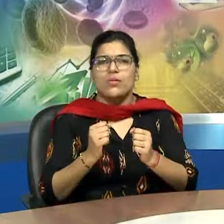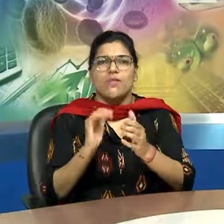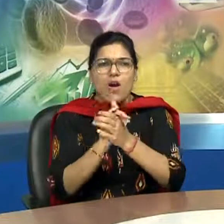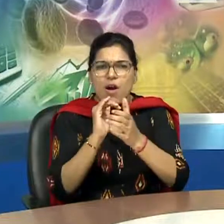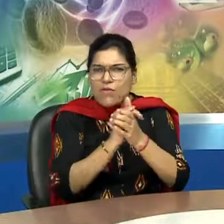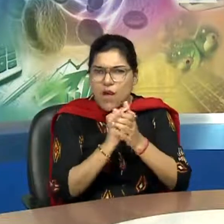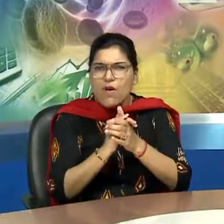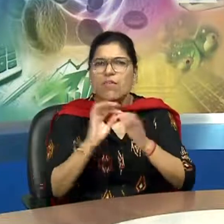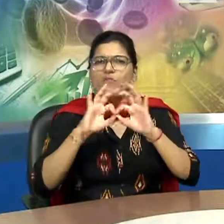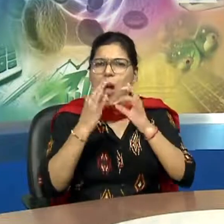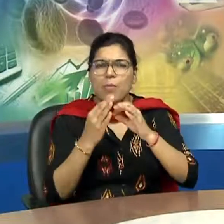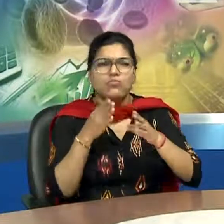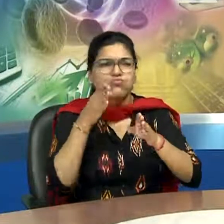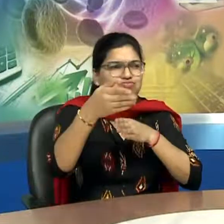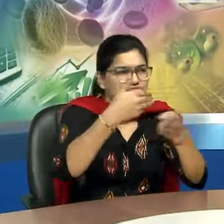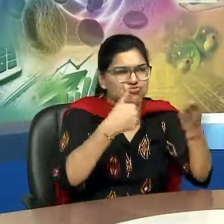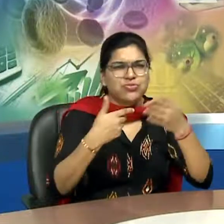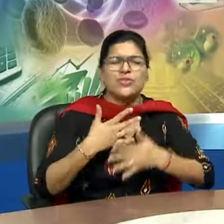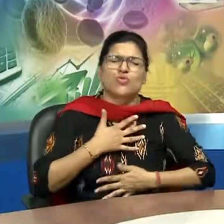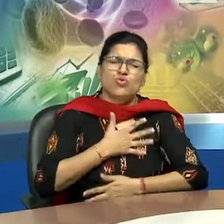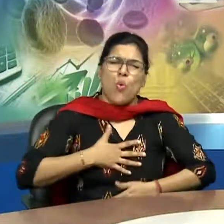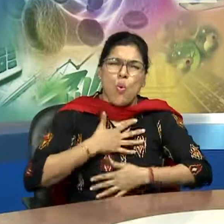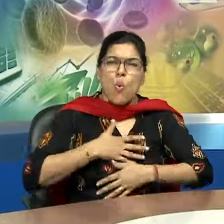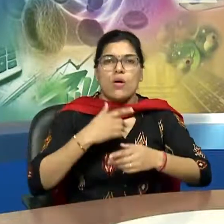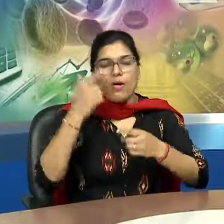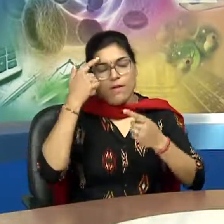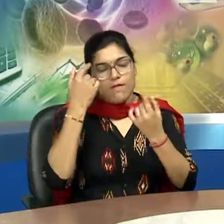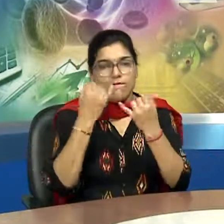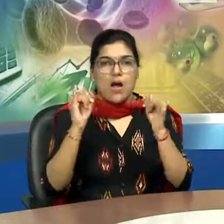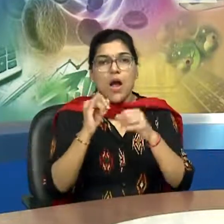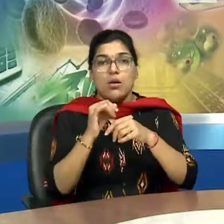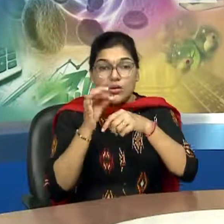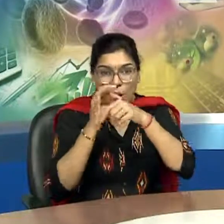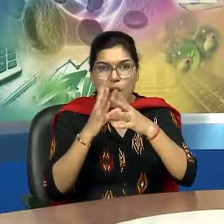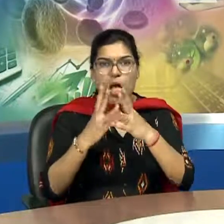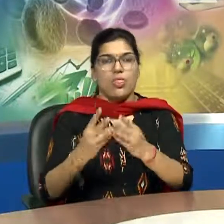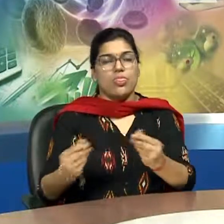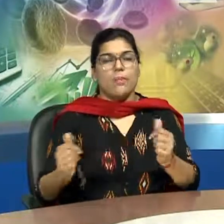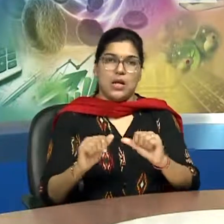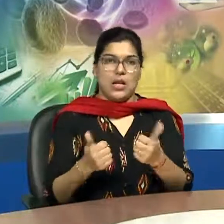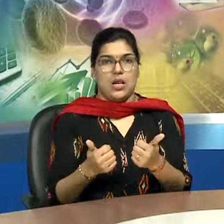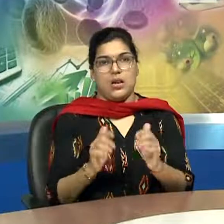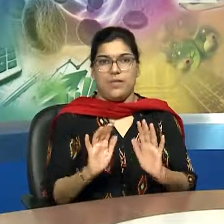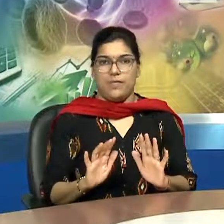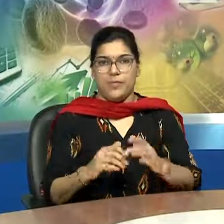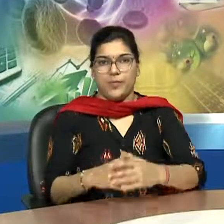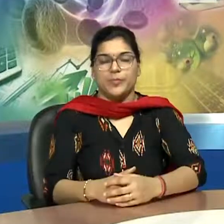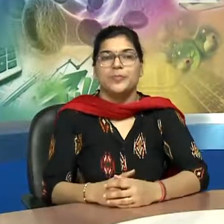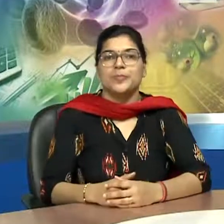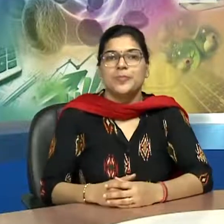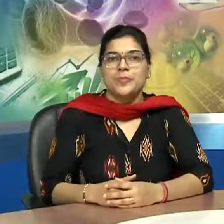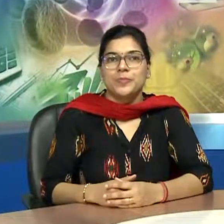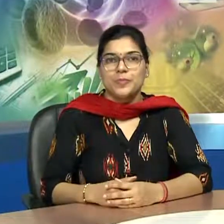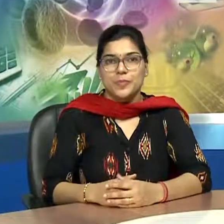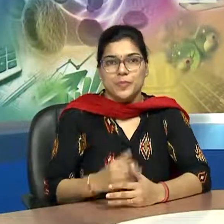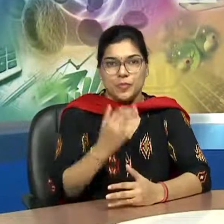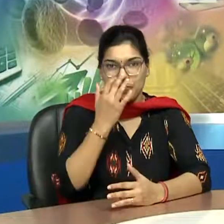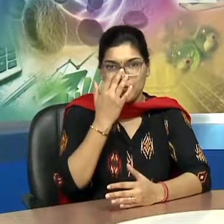and some drug free outpatient therapy may include some fun activities or